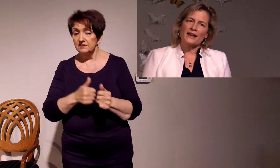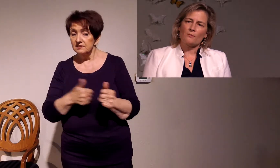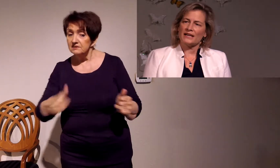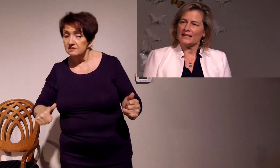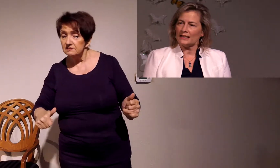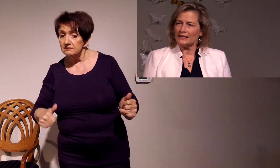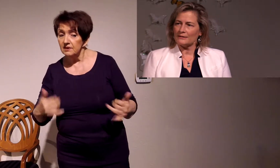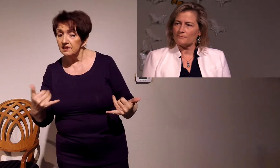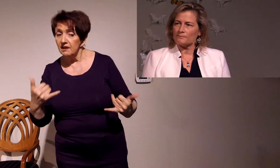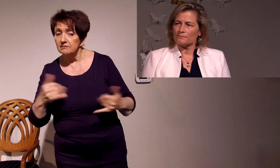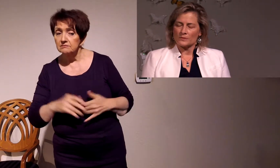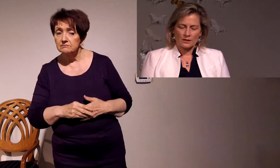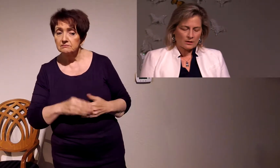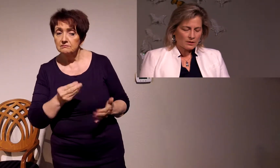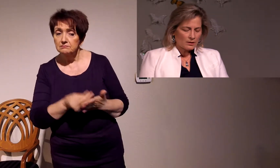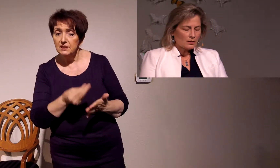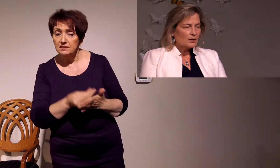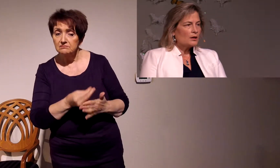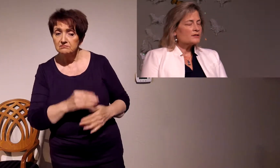me right now, money?